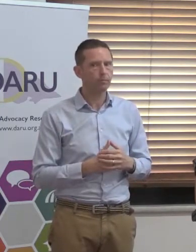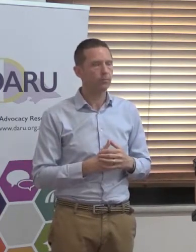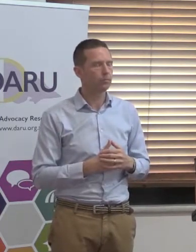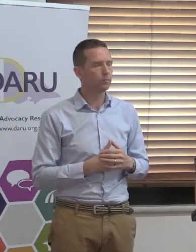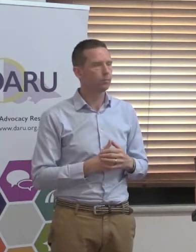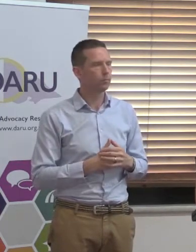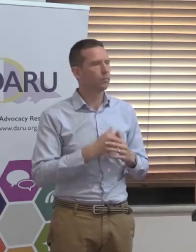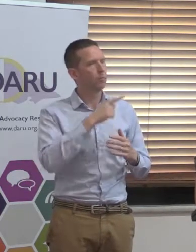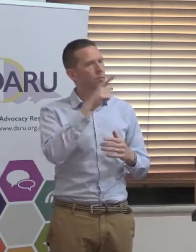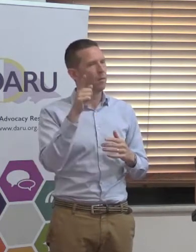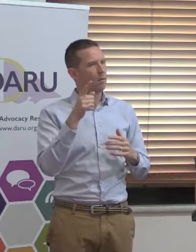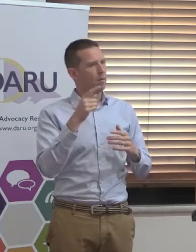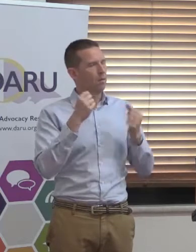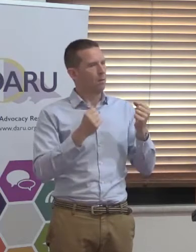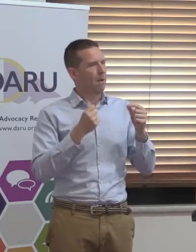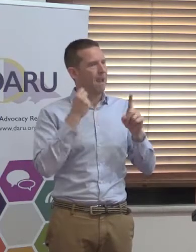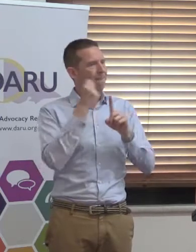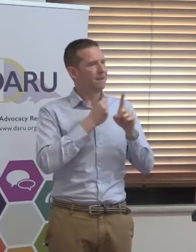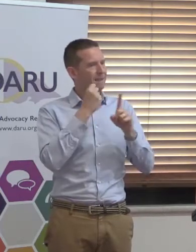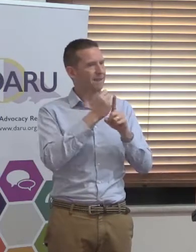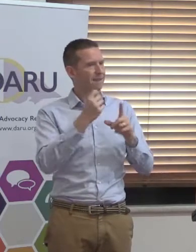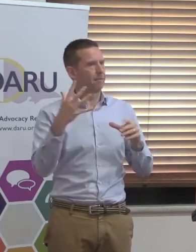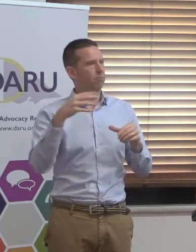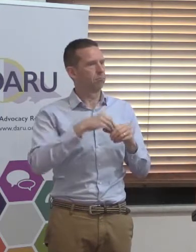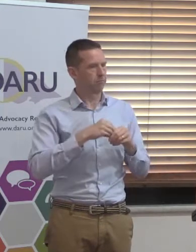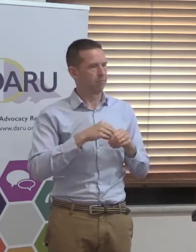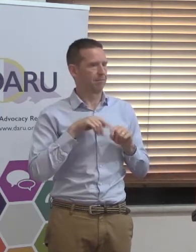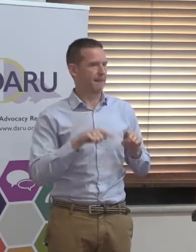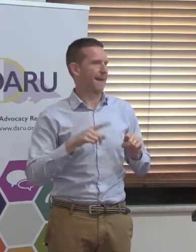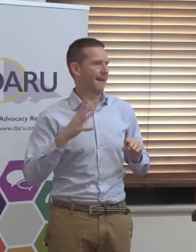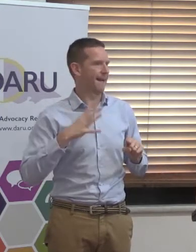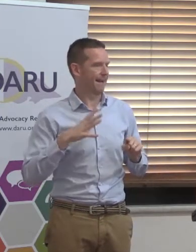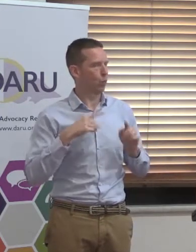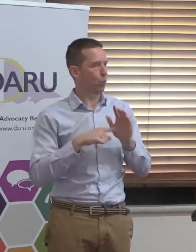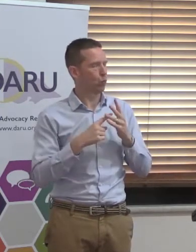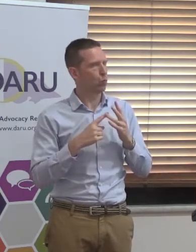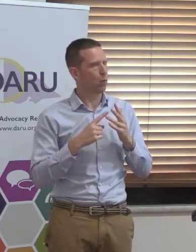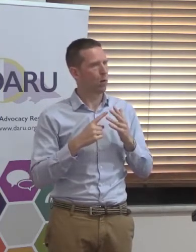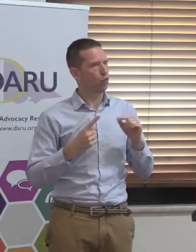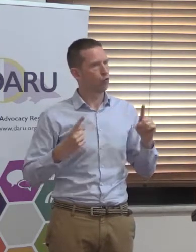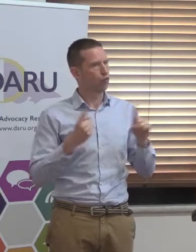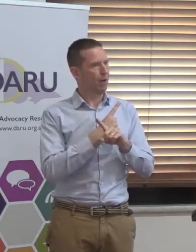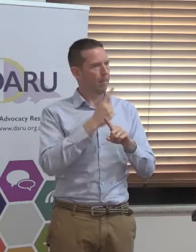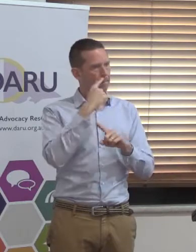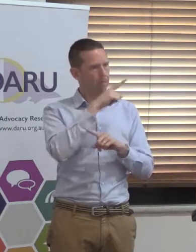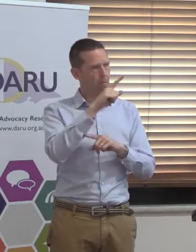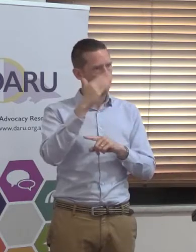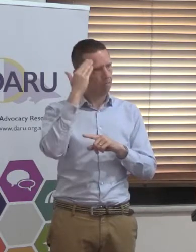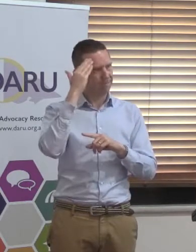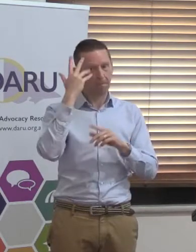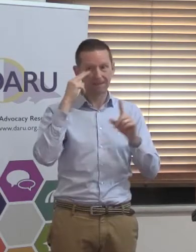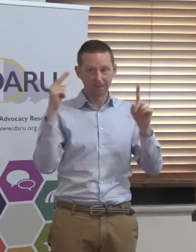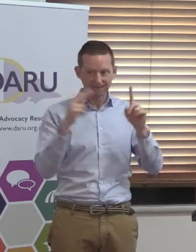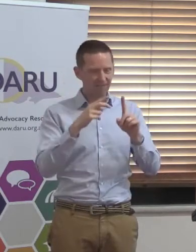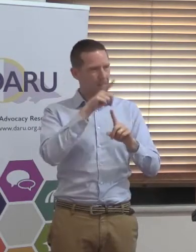the very involved advocacy is what's needed to change perspectives and prejudices